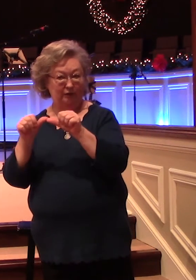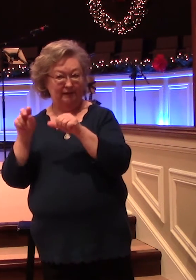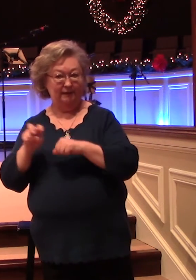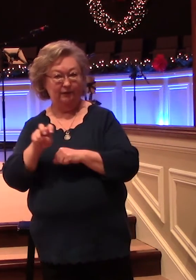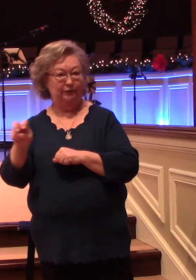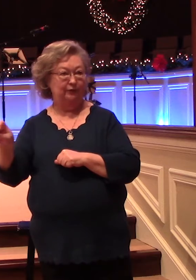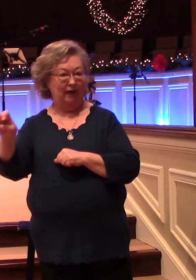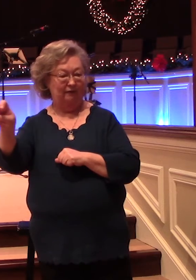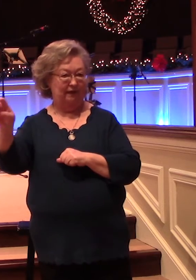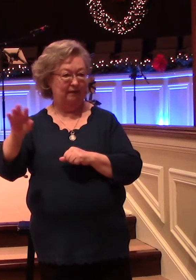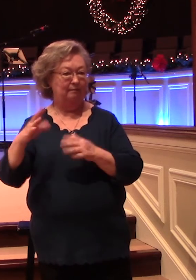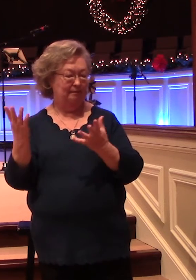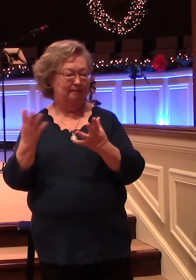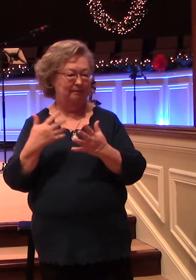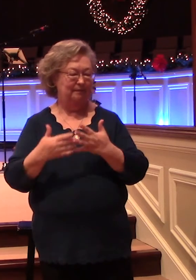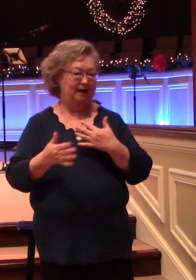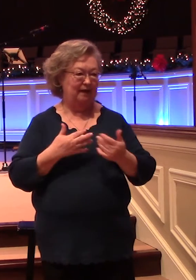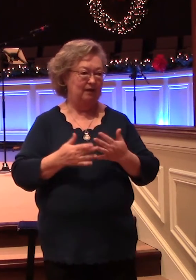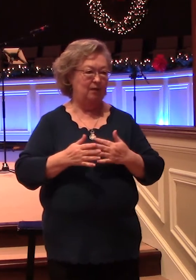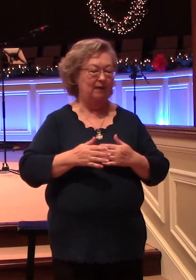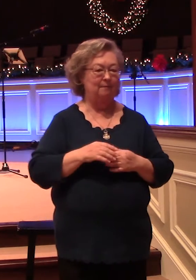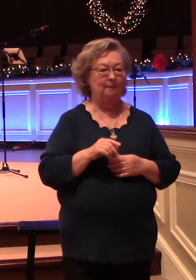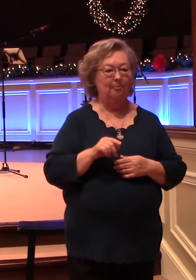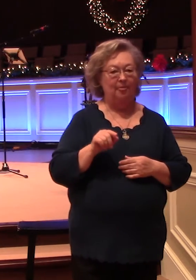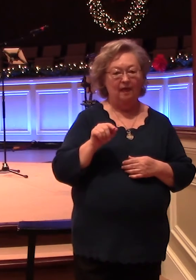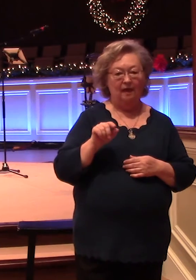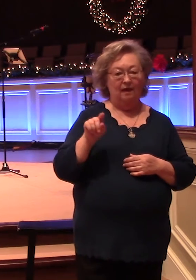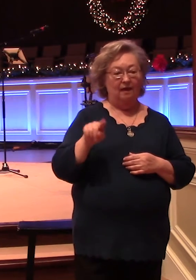they love Jesus and they love one another,